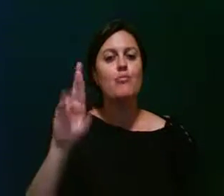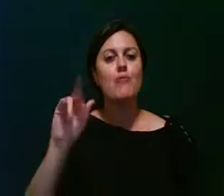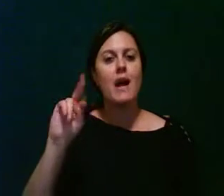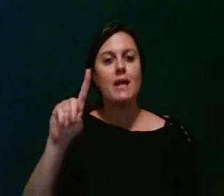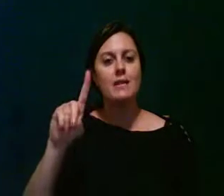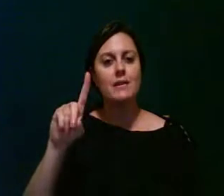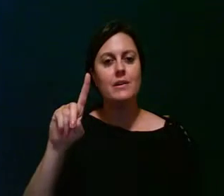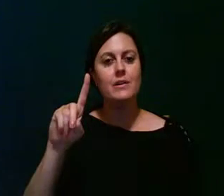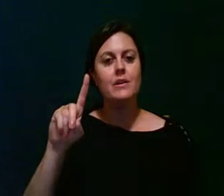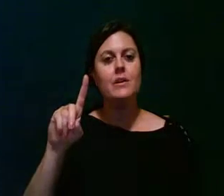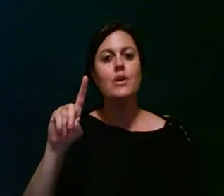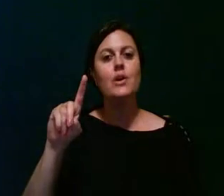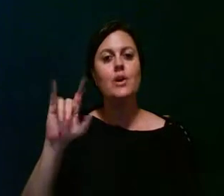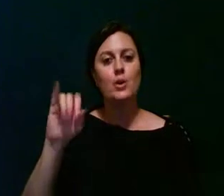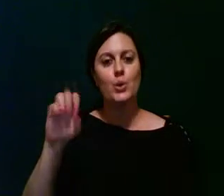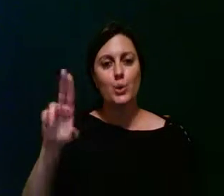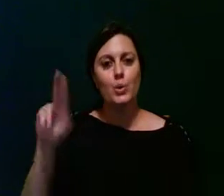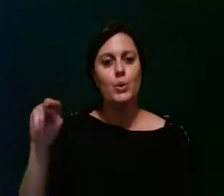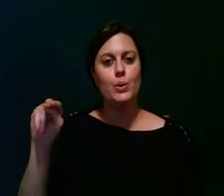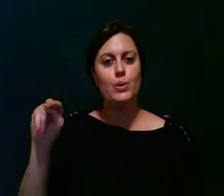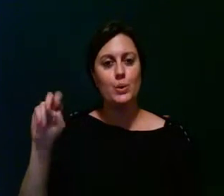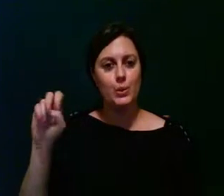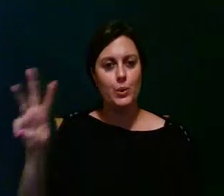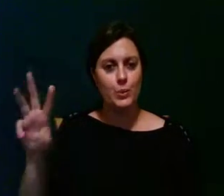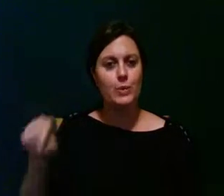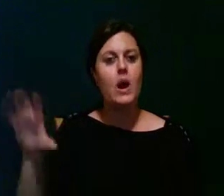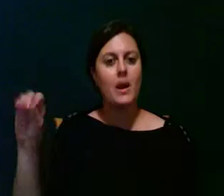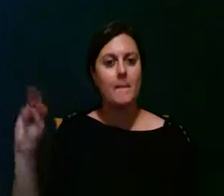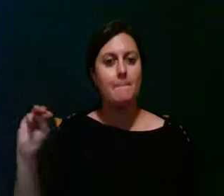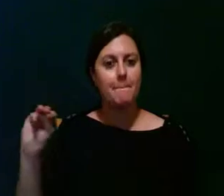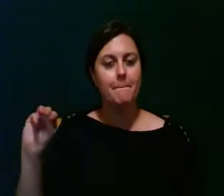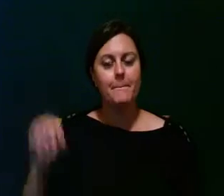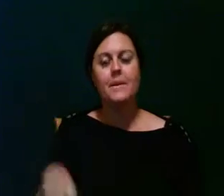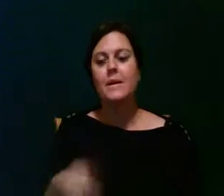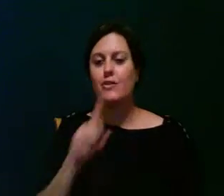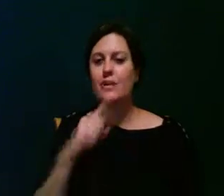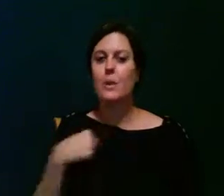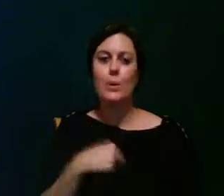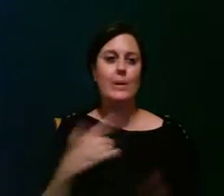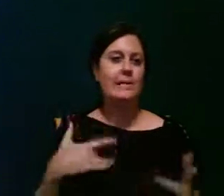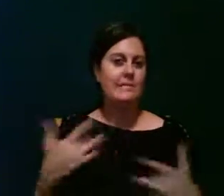new.com. So that is one thing we have going on. We're so excited about. You can also always